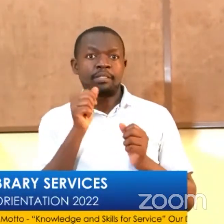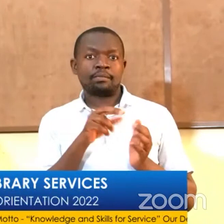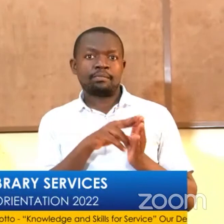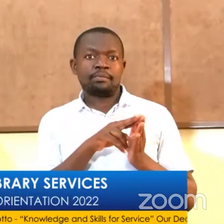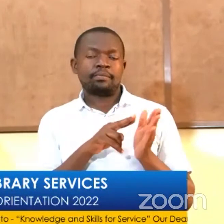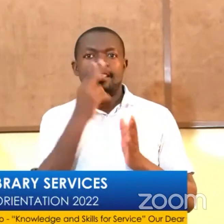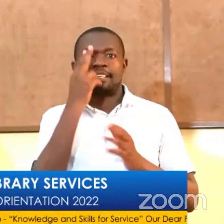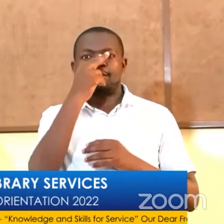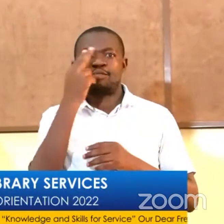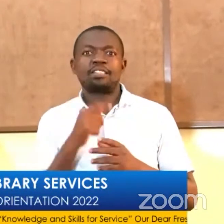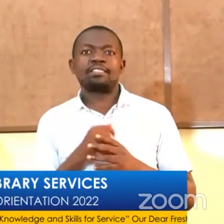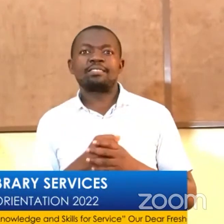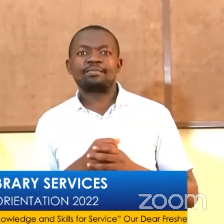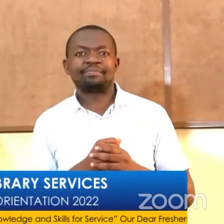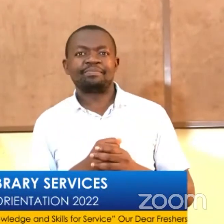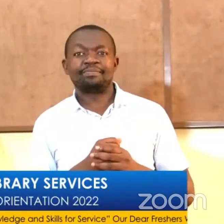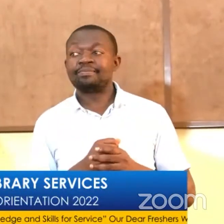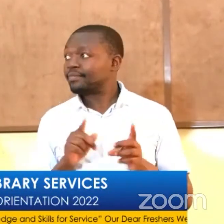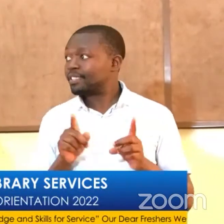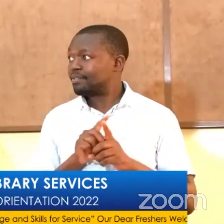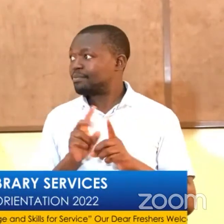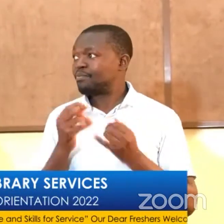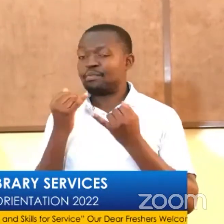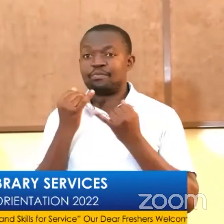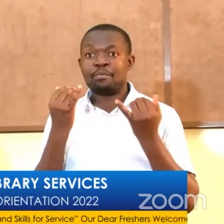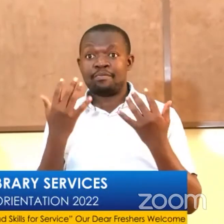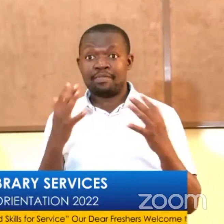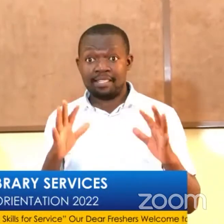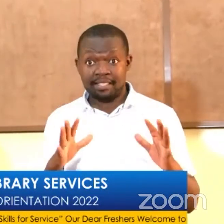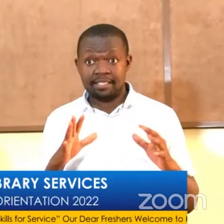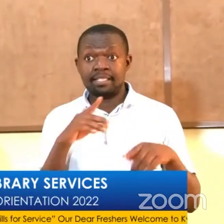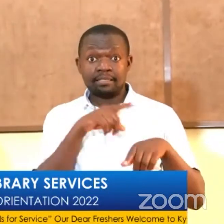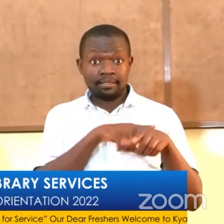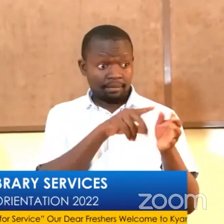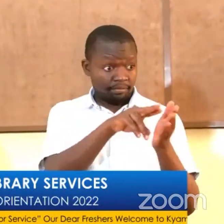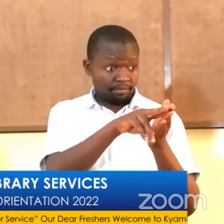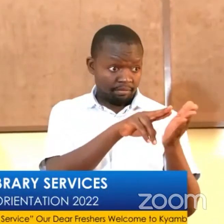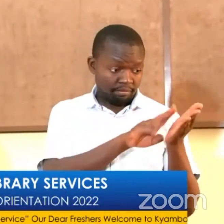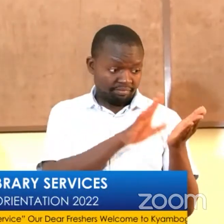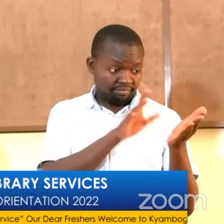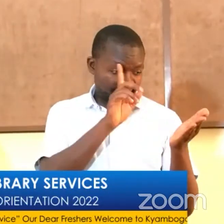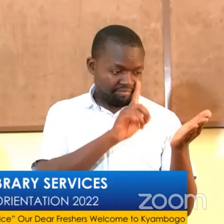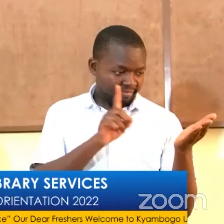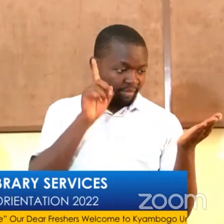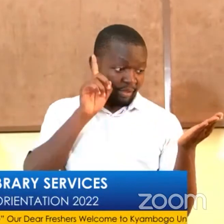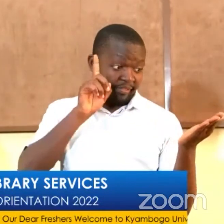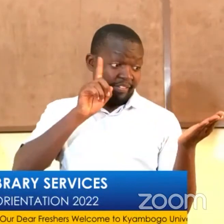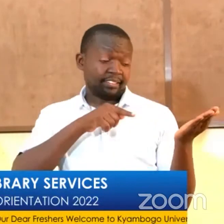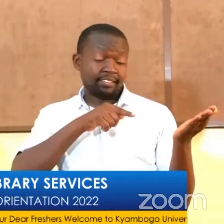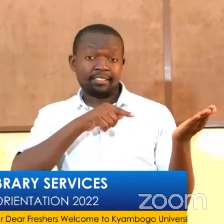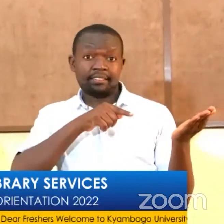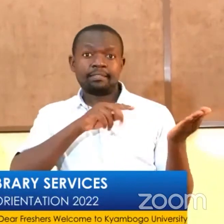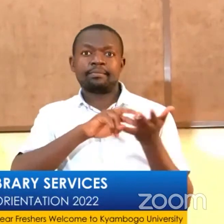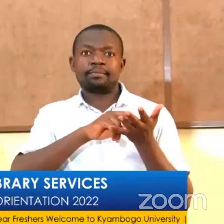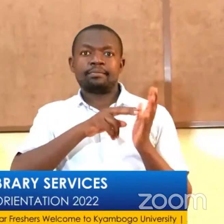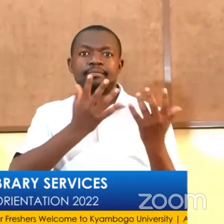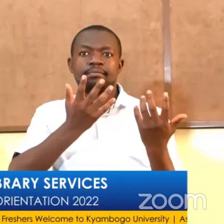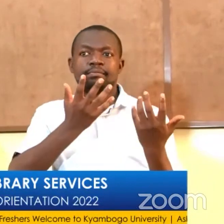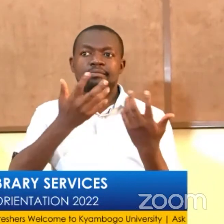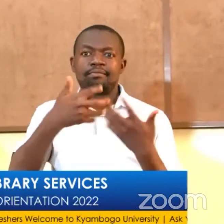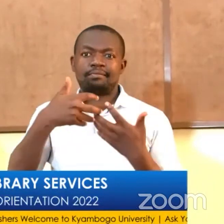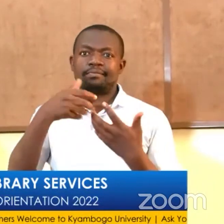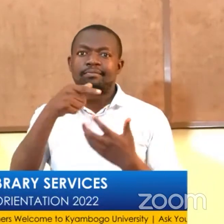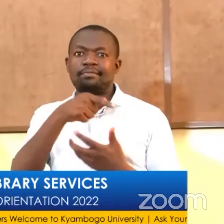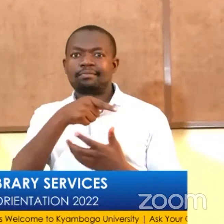student. Like we informed you, the moment you're registered with the university library, you are automatically registered